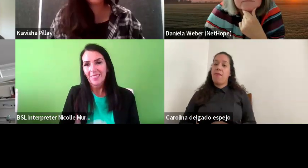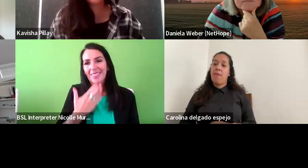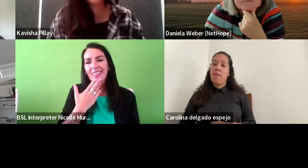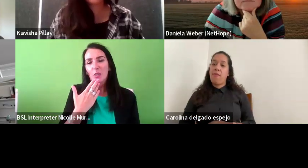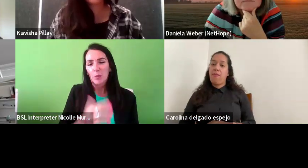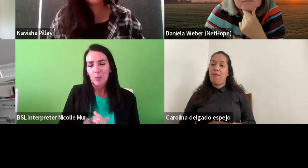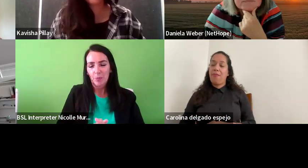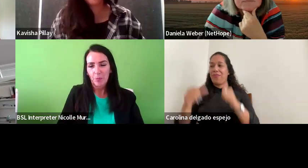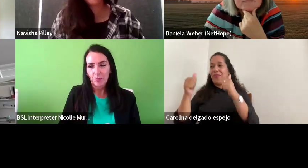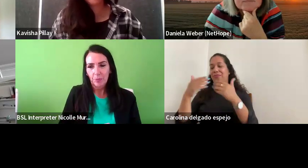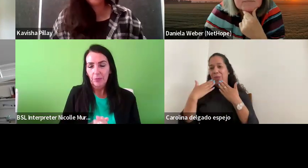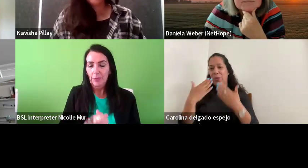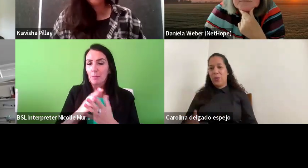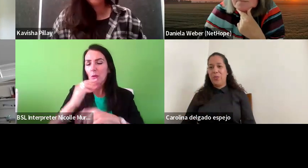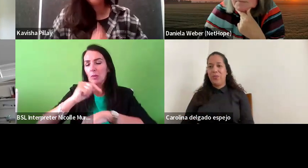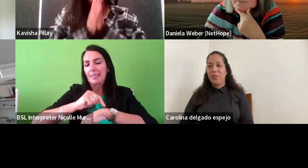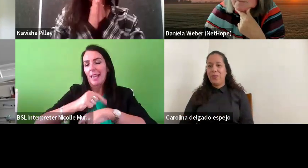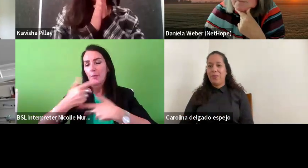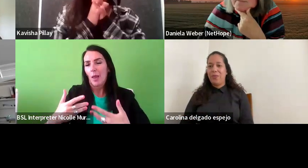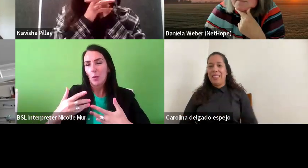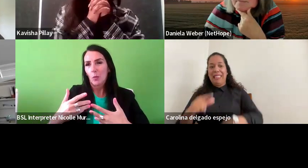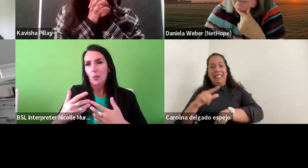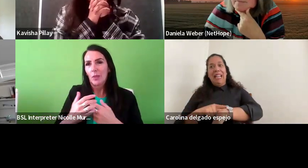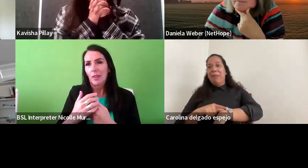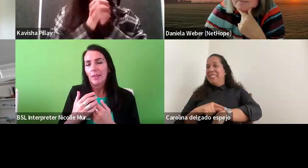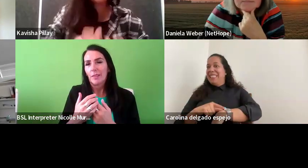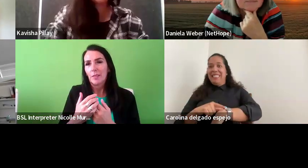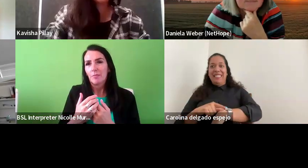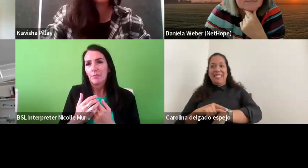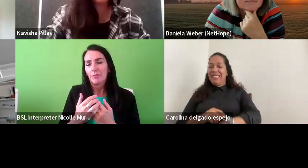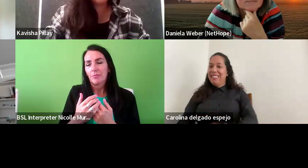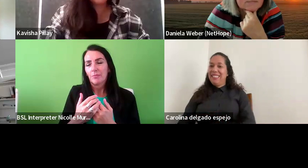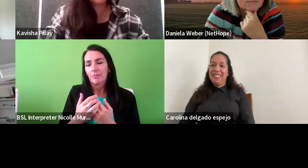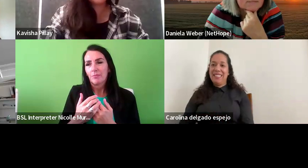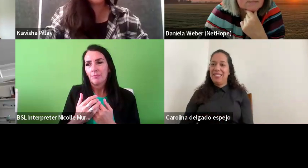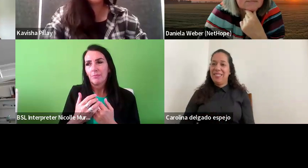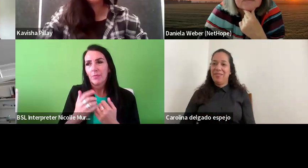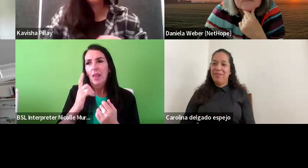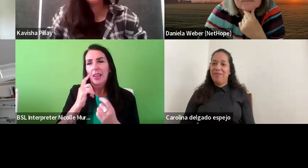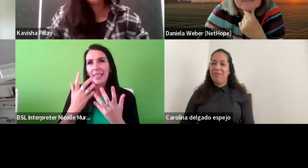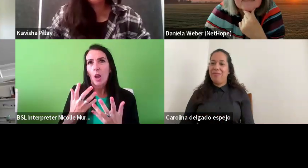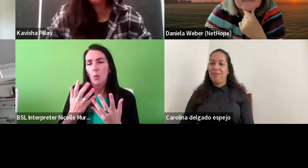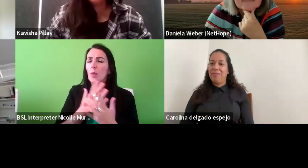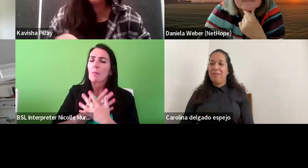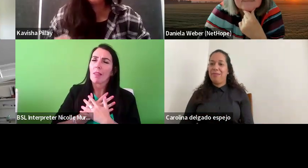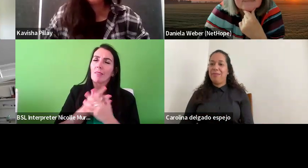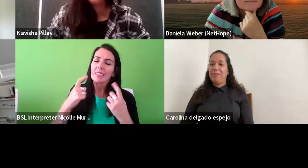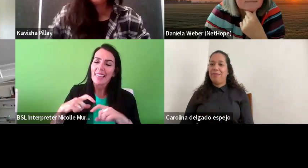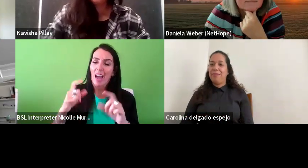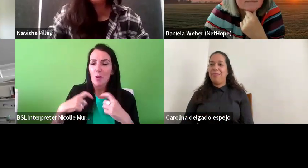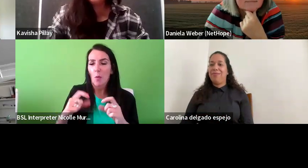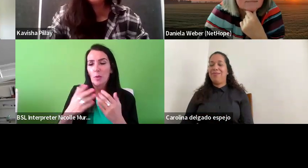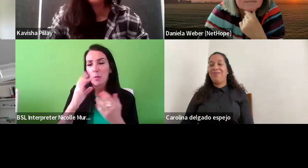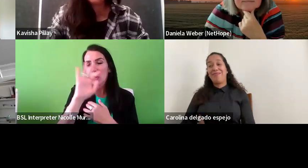much. Due to time, I would like to, it would be great to continue asking the